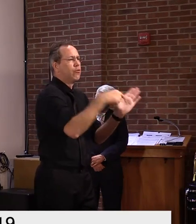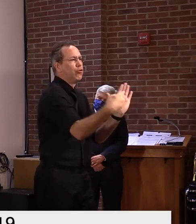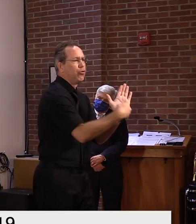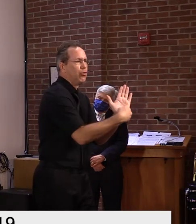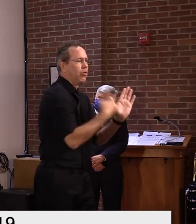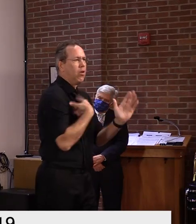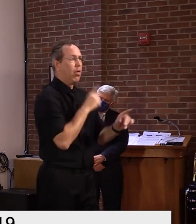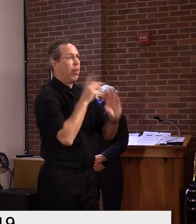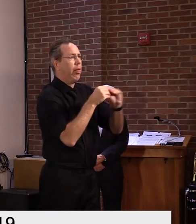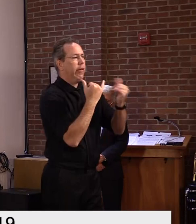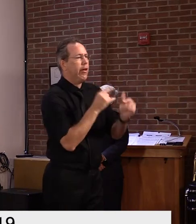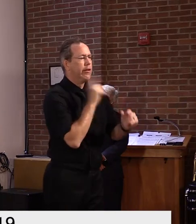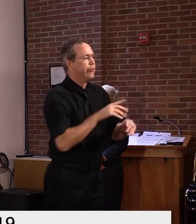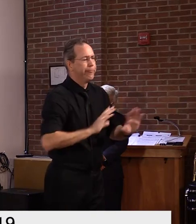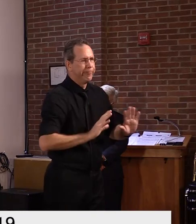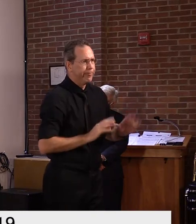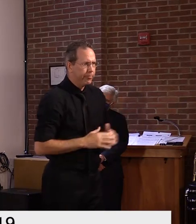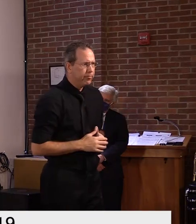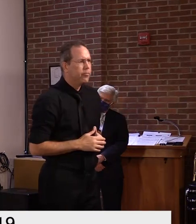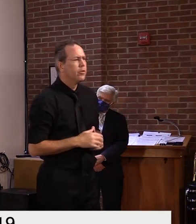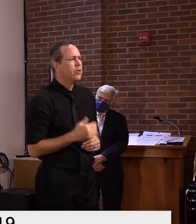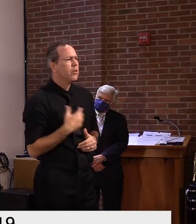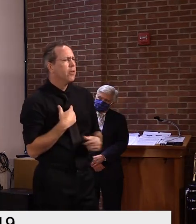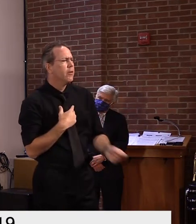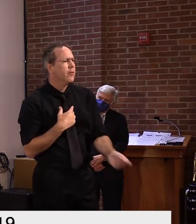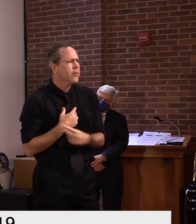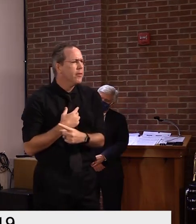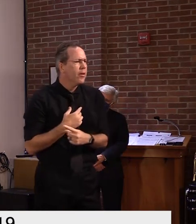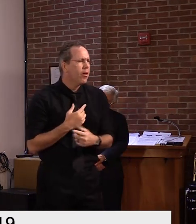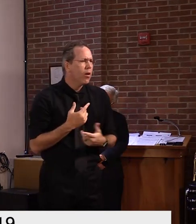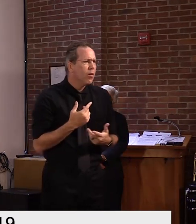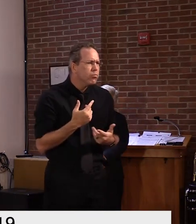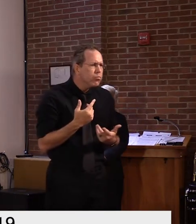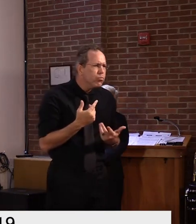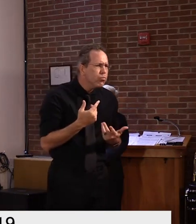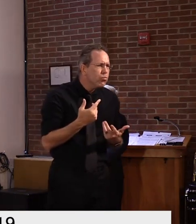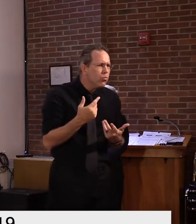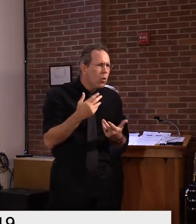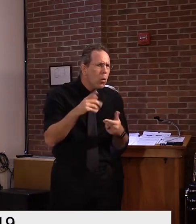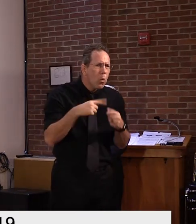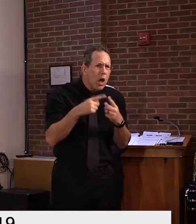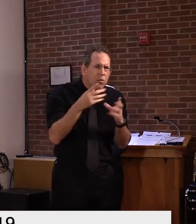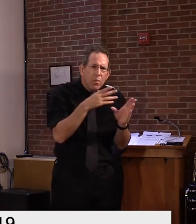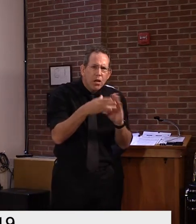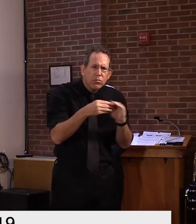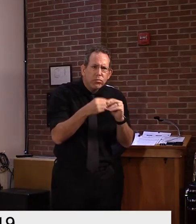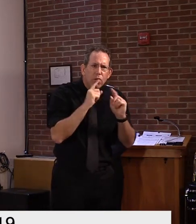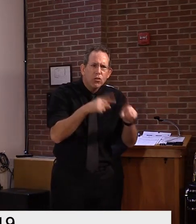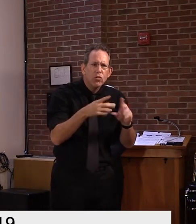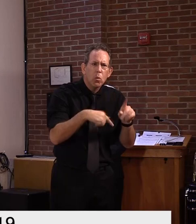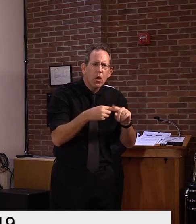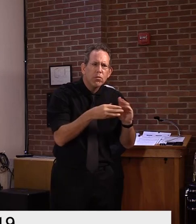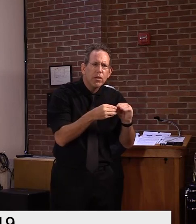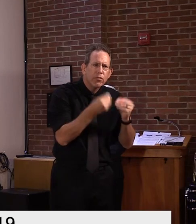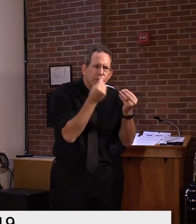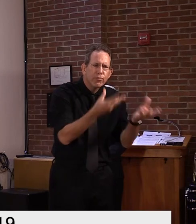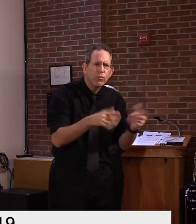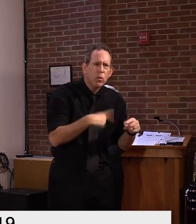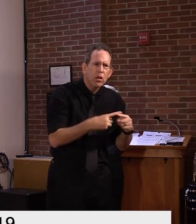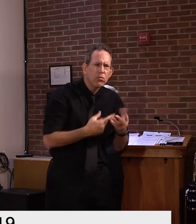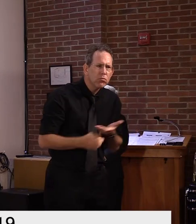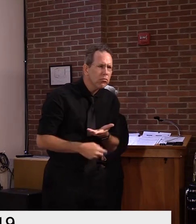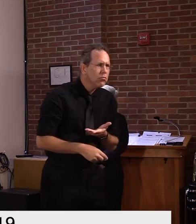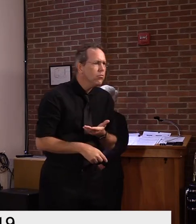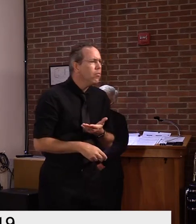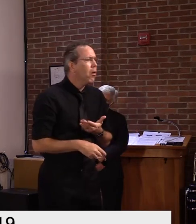when do you expect that you might be able to kind of shed some light on what happened here? I would think within a week we'll have the results